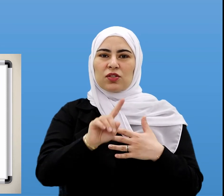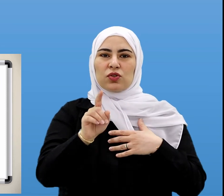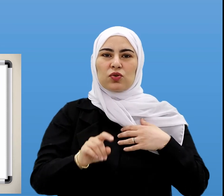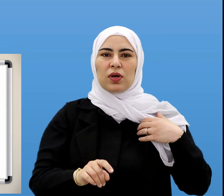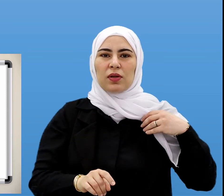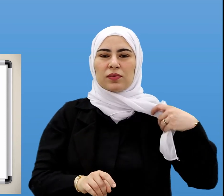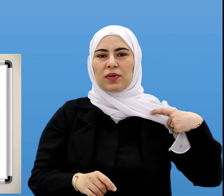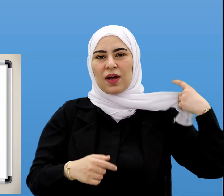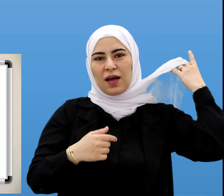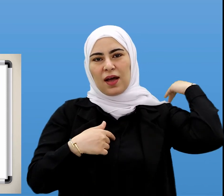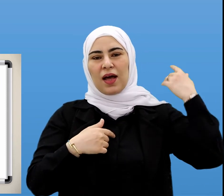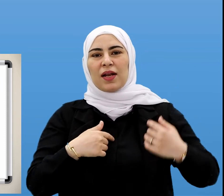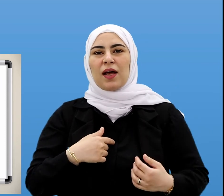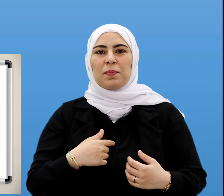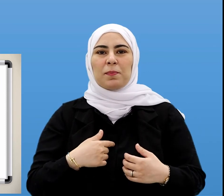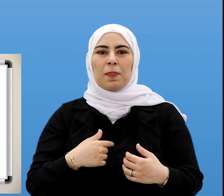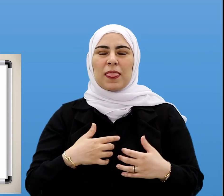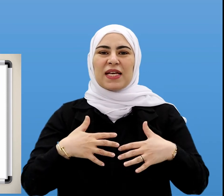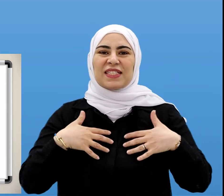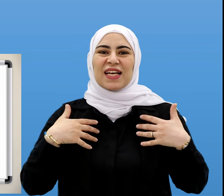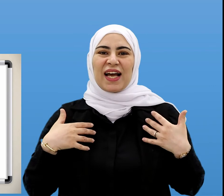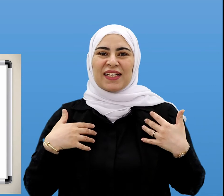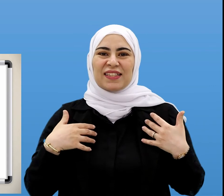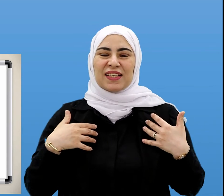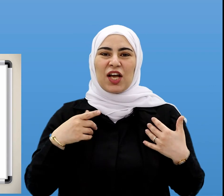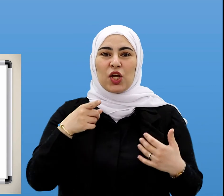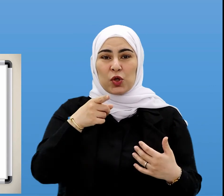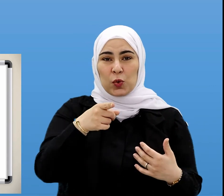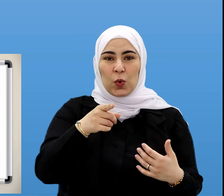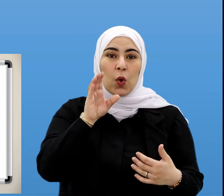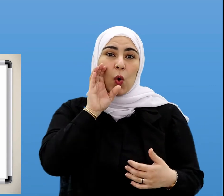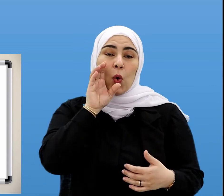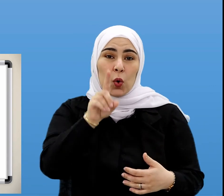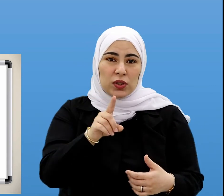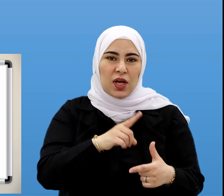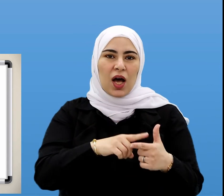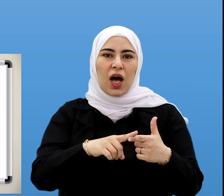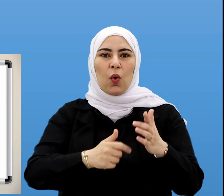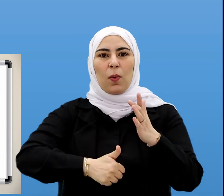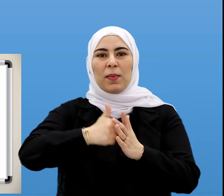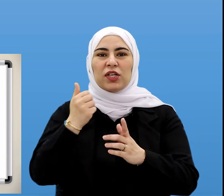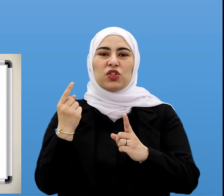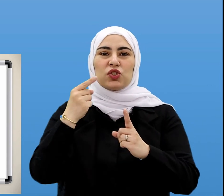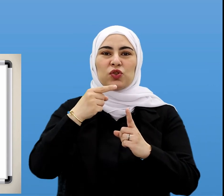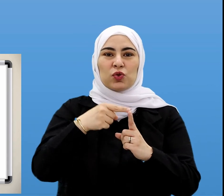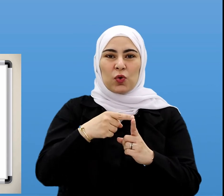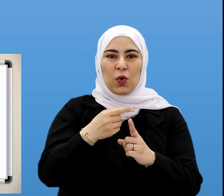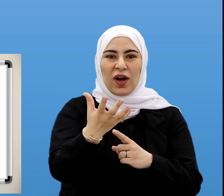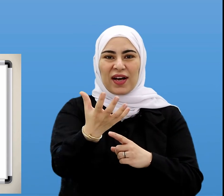so glad you could or managed to get some help in the end. Can you try to guess the correct answer?